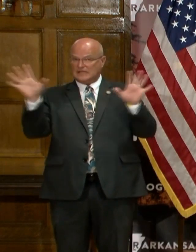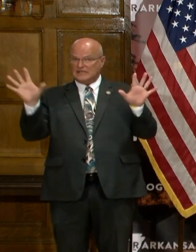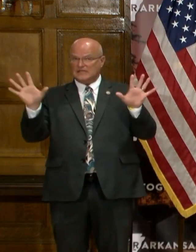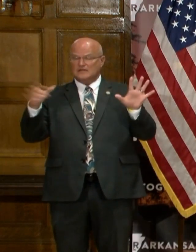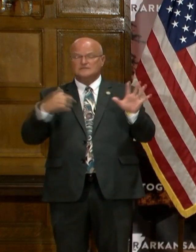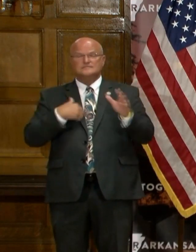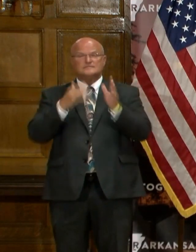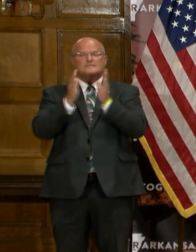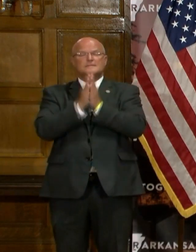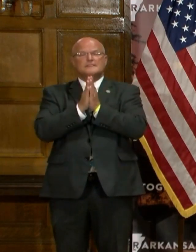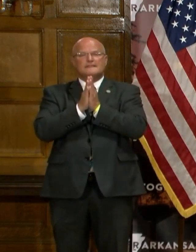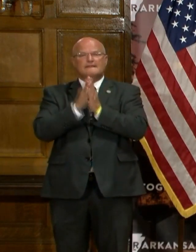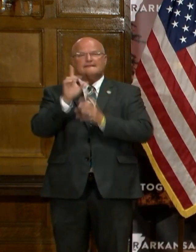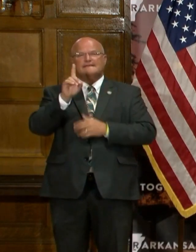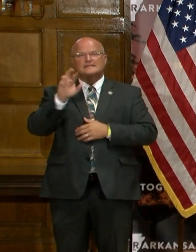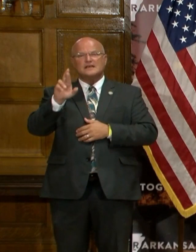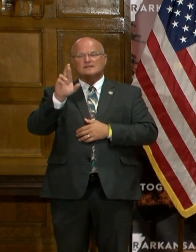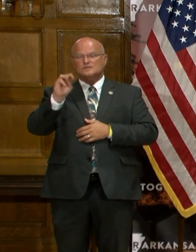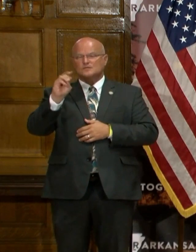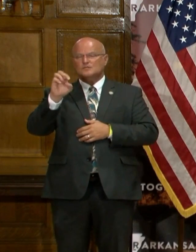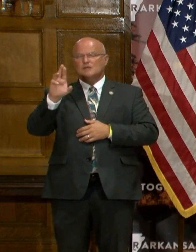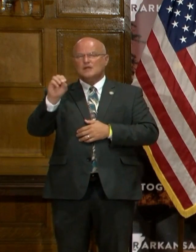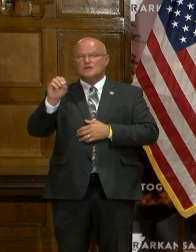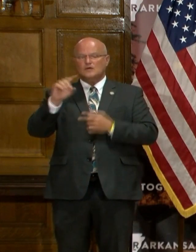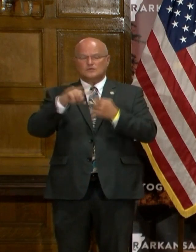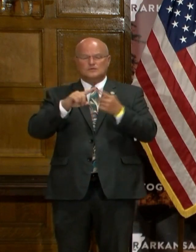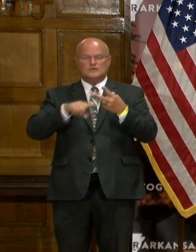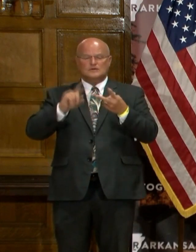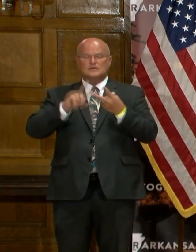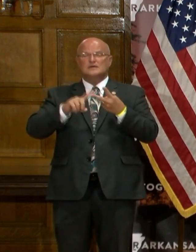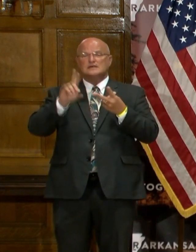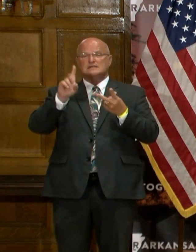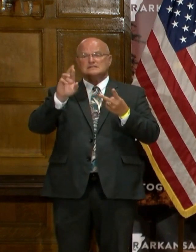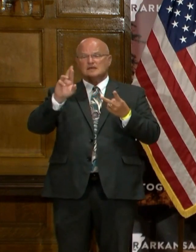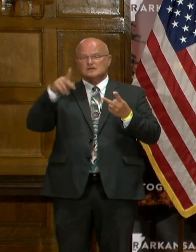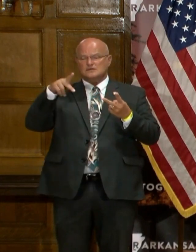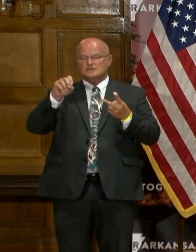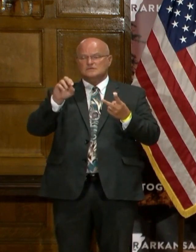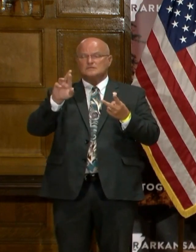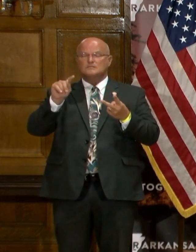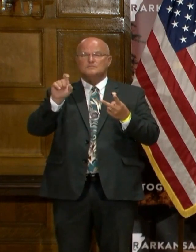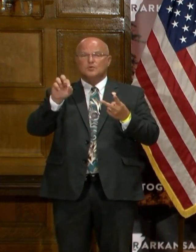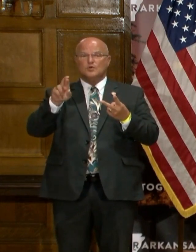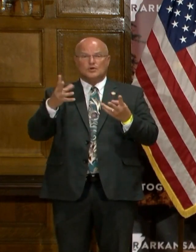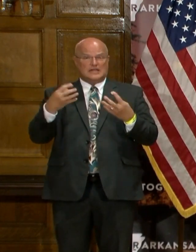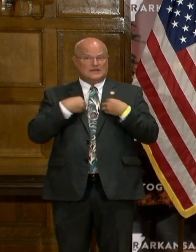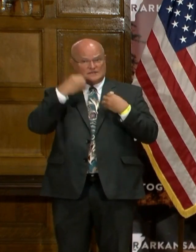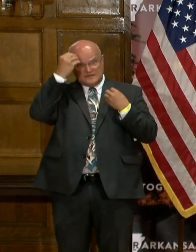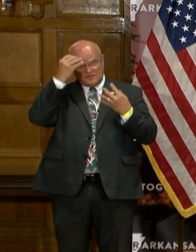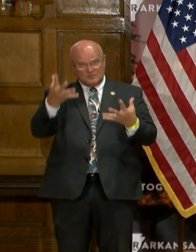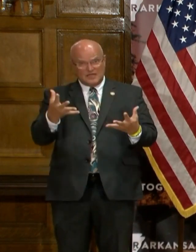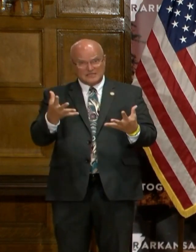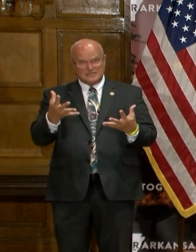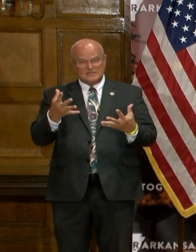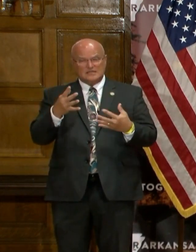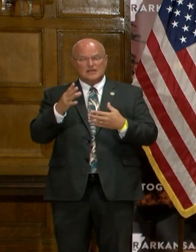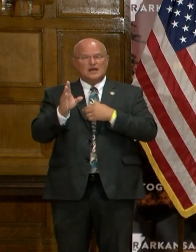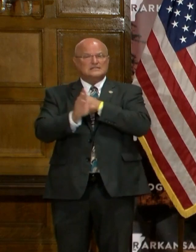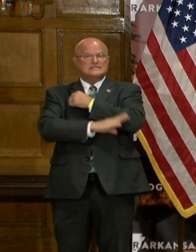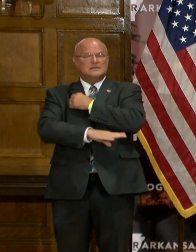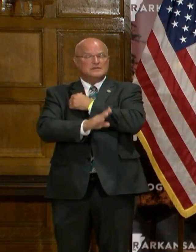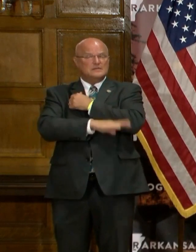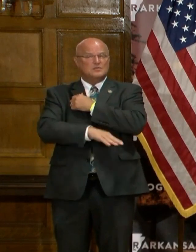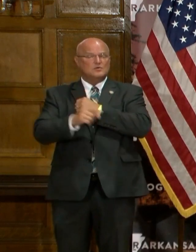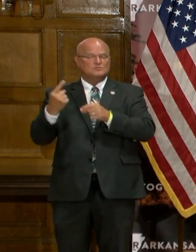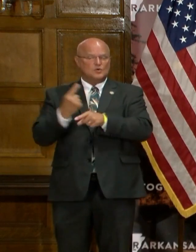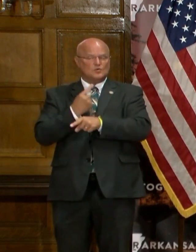I've asked Dr. Romero and Dr. Porter to be able to give us this information September on a more regular